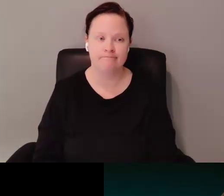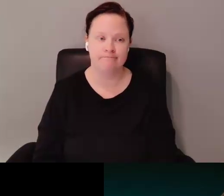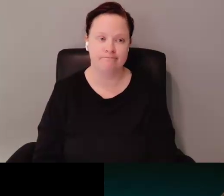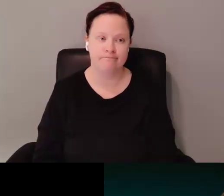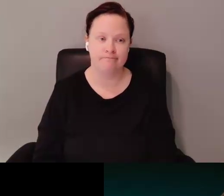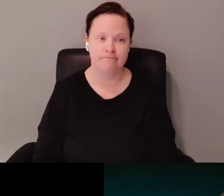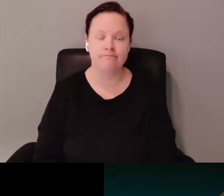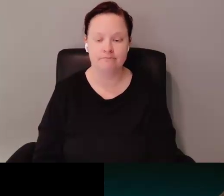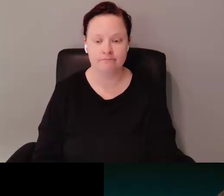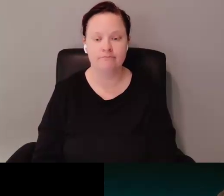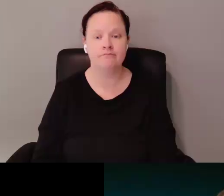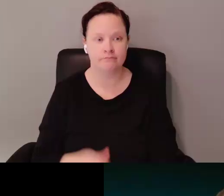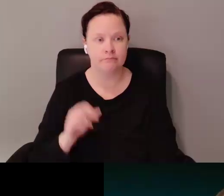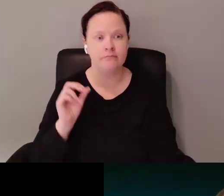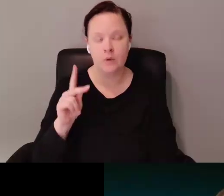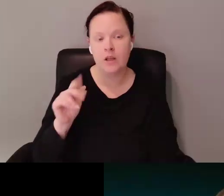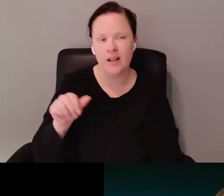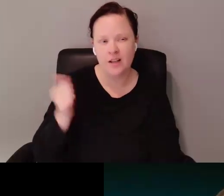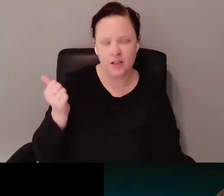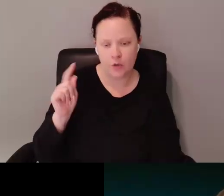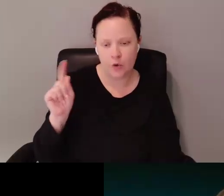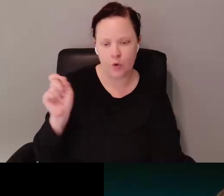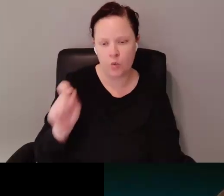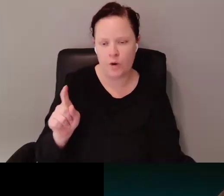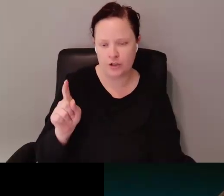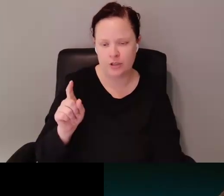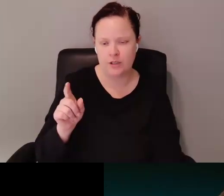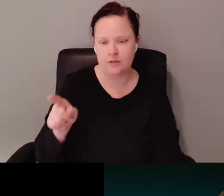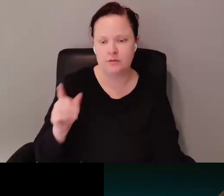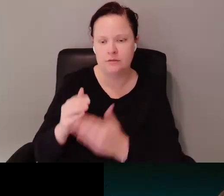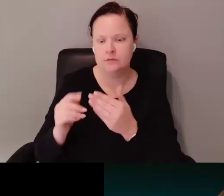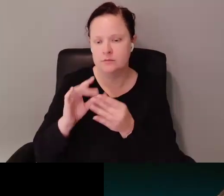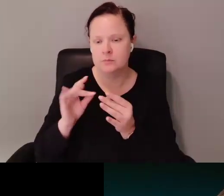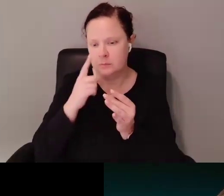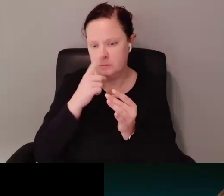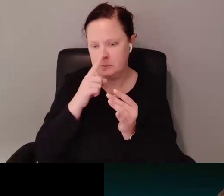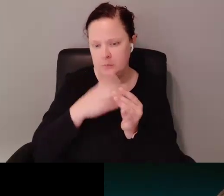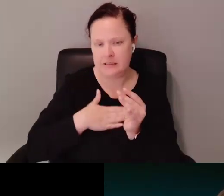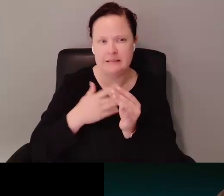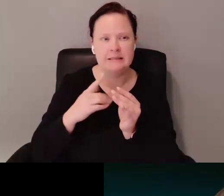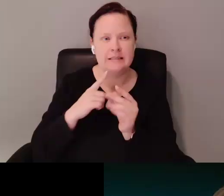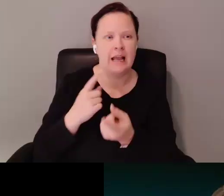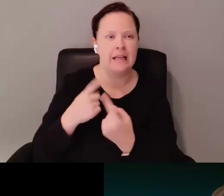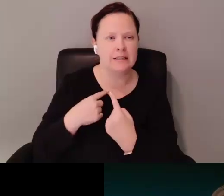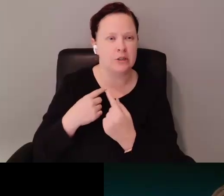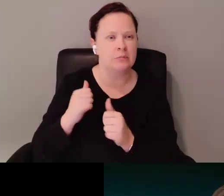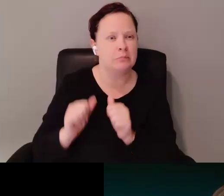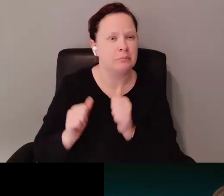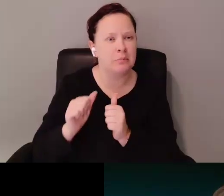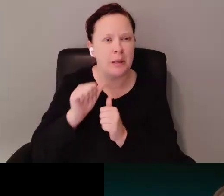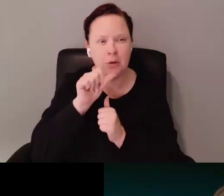Okay, we had yeah. another question, and somebody had specifically said, please, can you answer my question? But I'm not sure